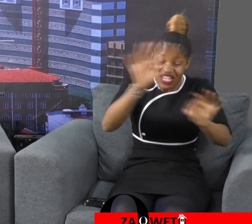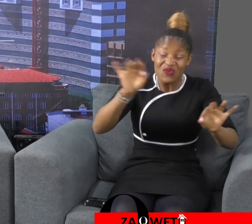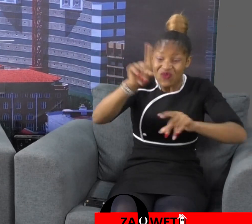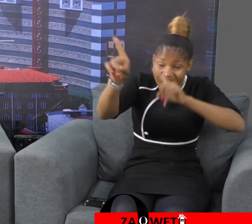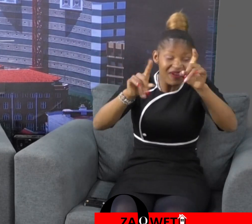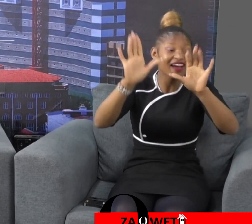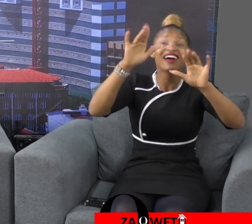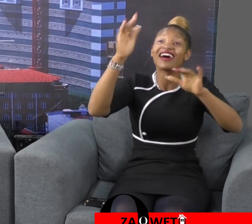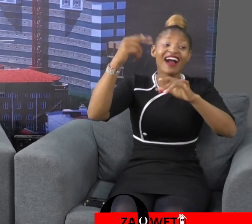They are